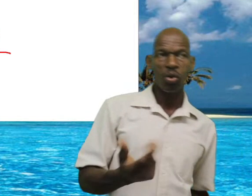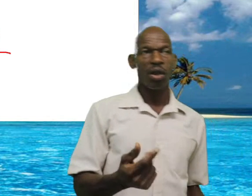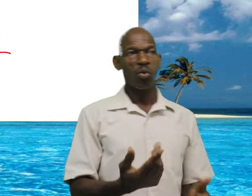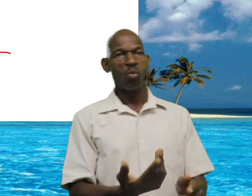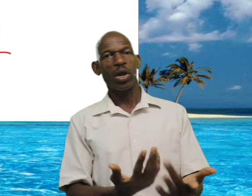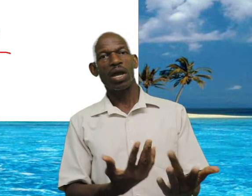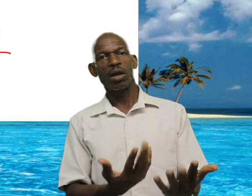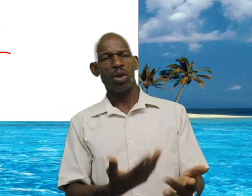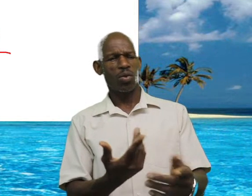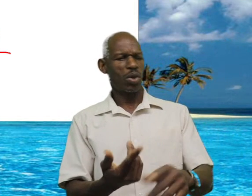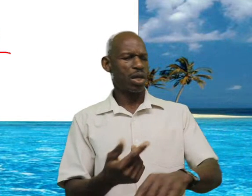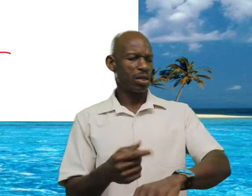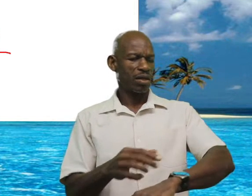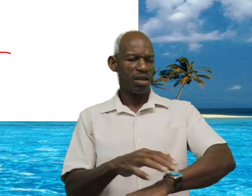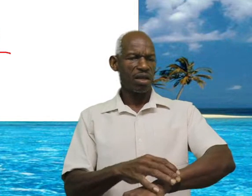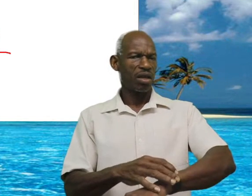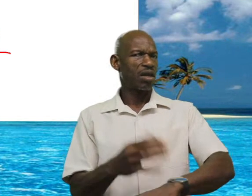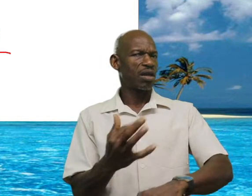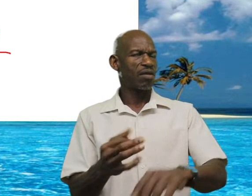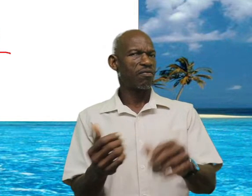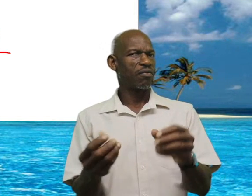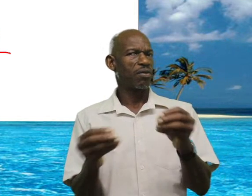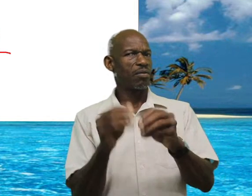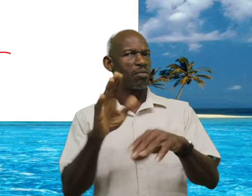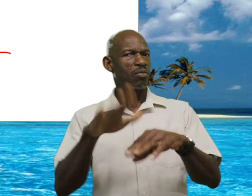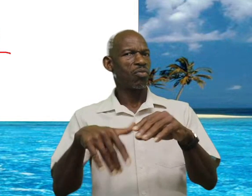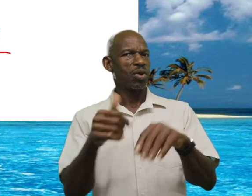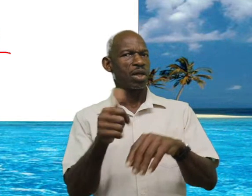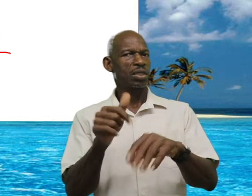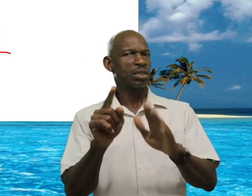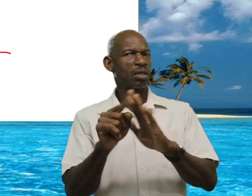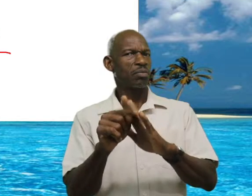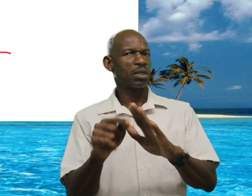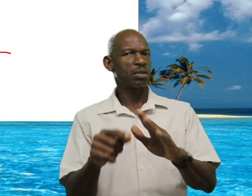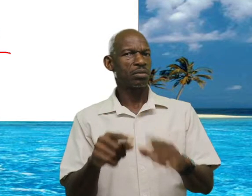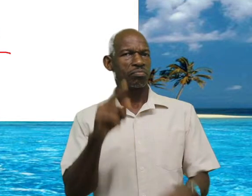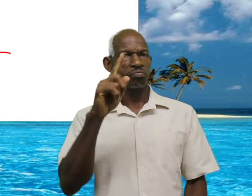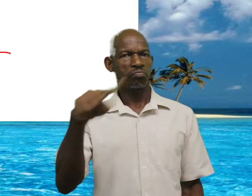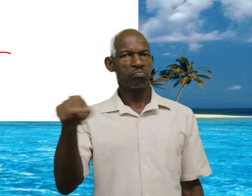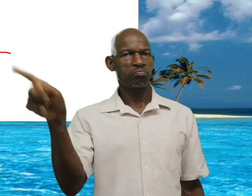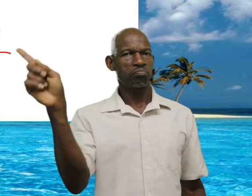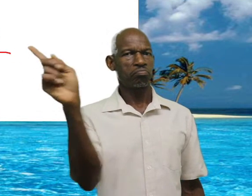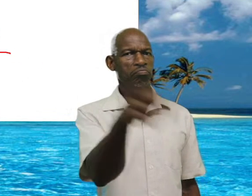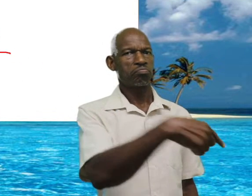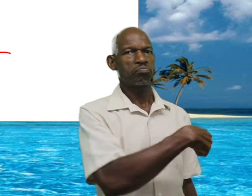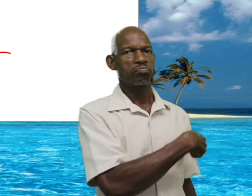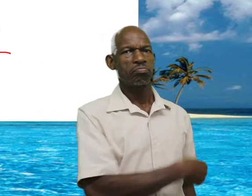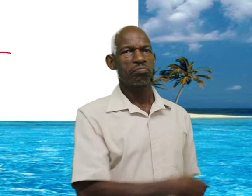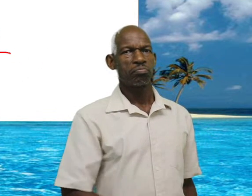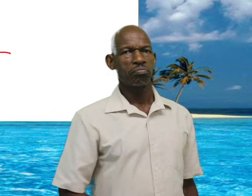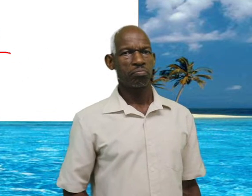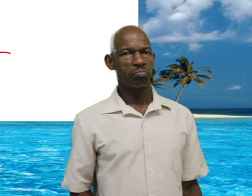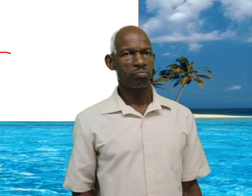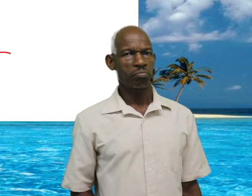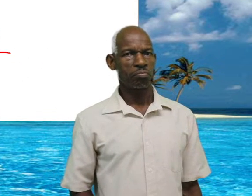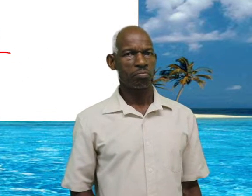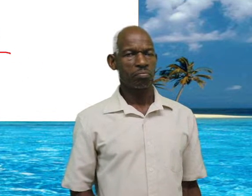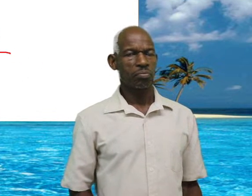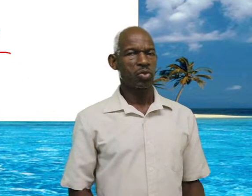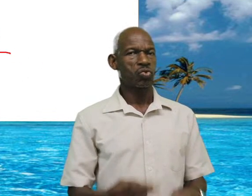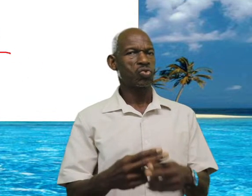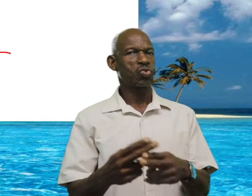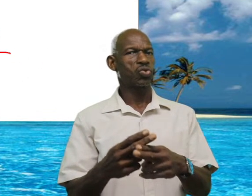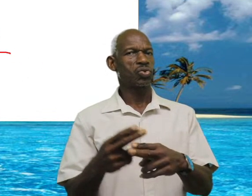answer. Right, so you're going to finish the test online, and as soon as we log off, you take a picture and send it to